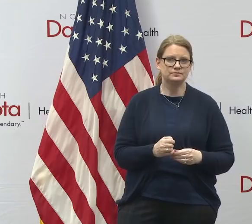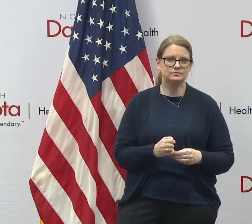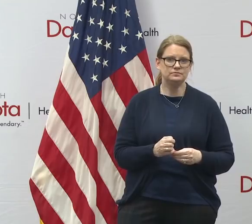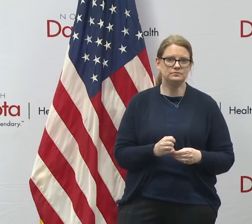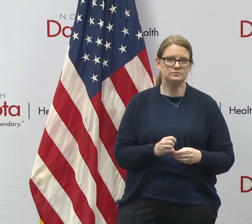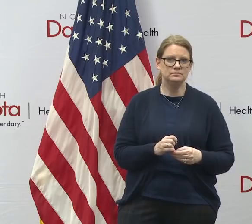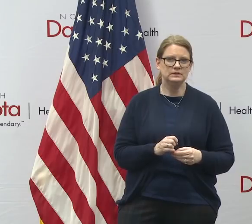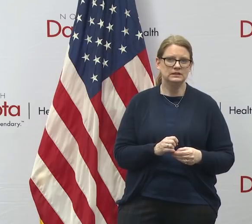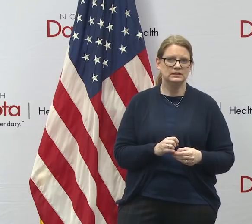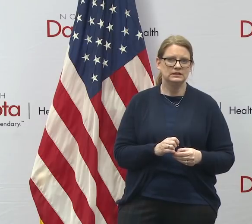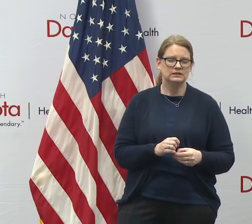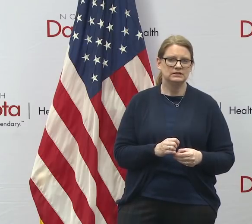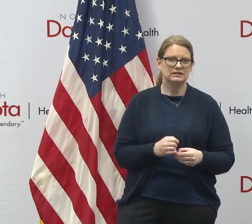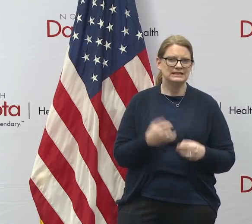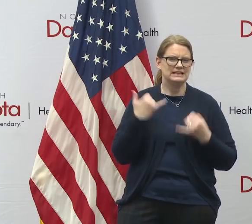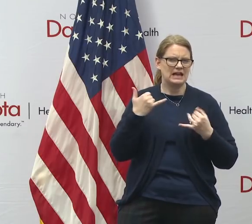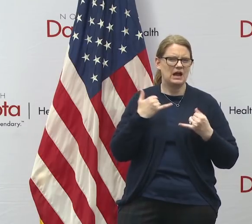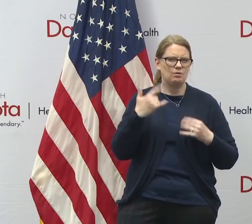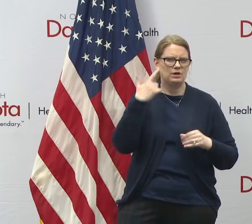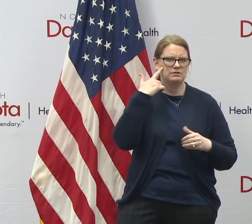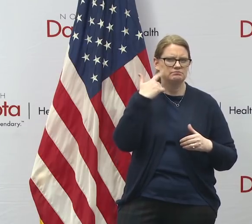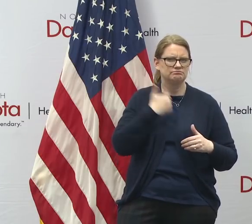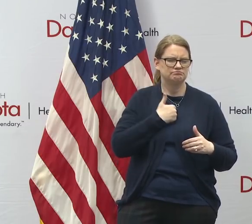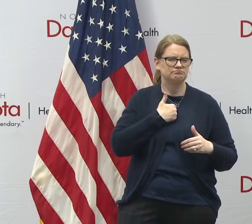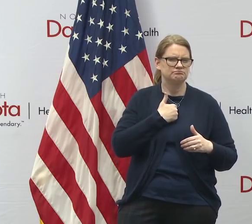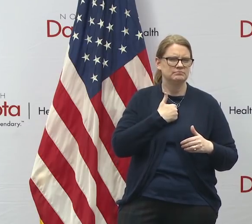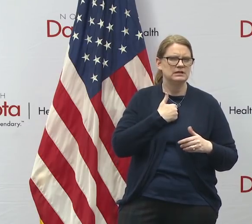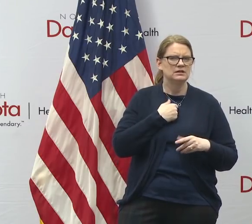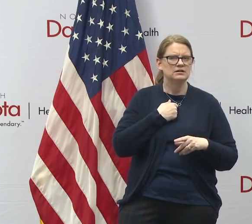driving our own ship on that right now and making our own decisions, but that's